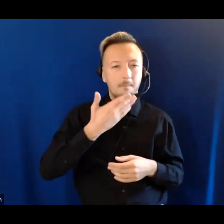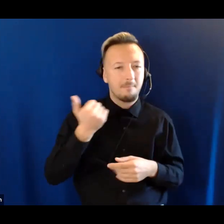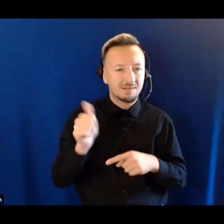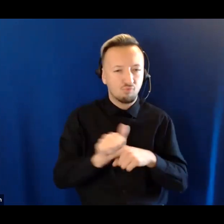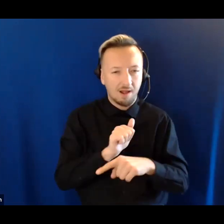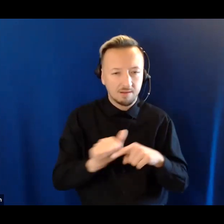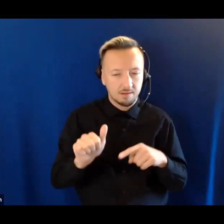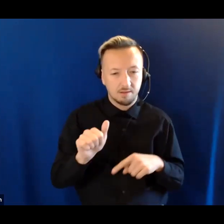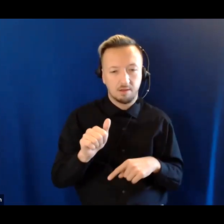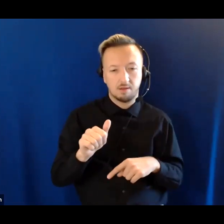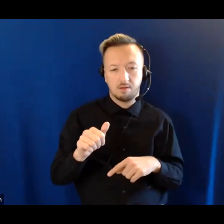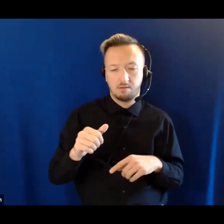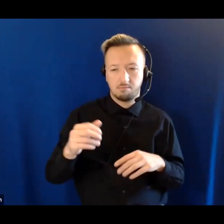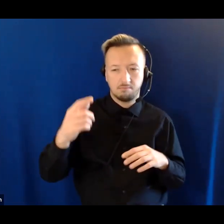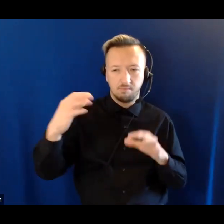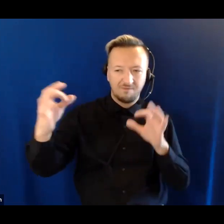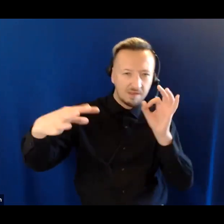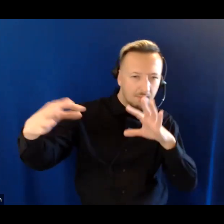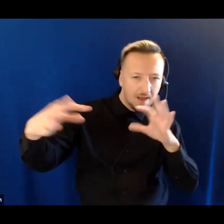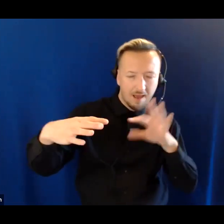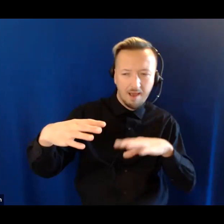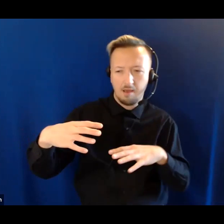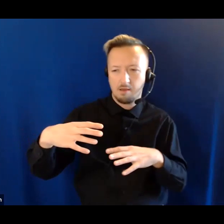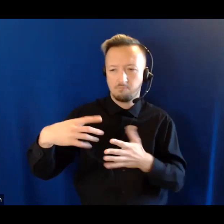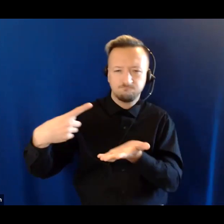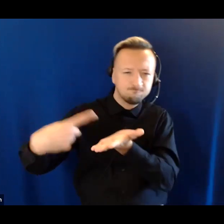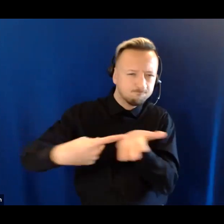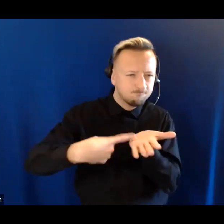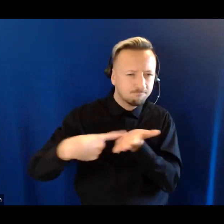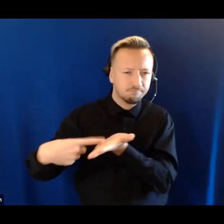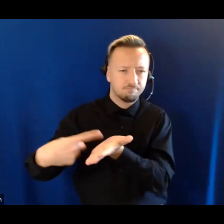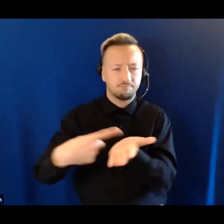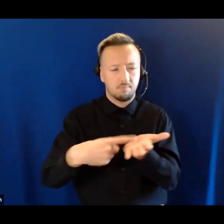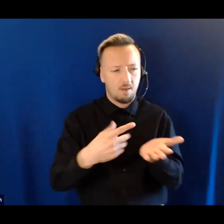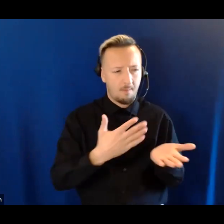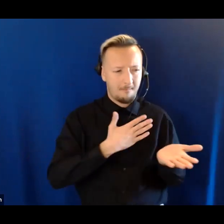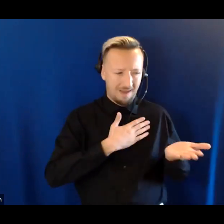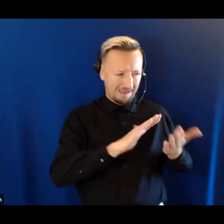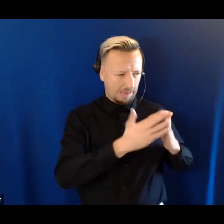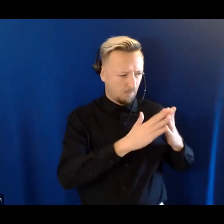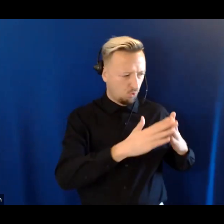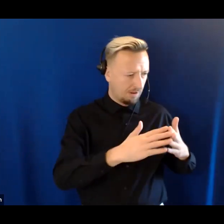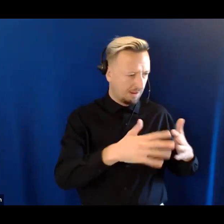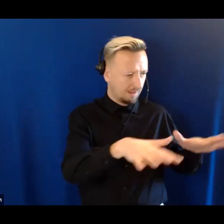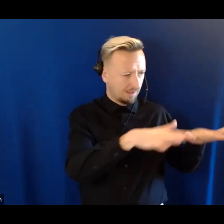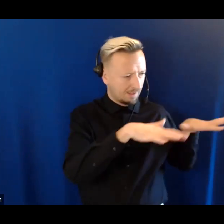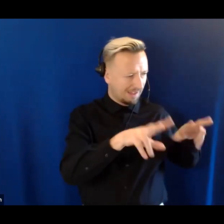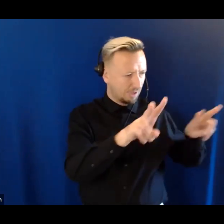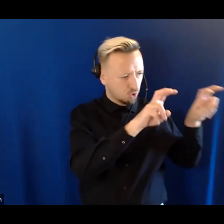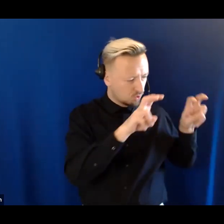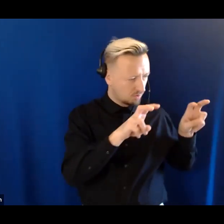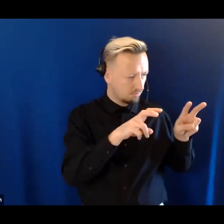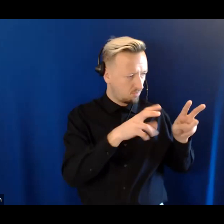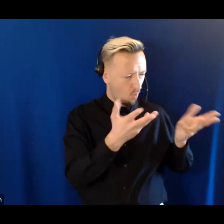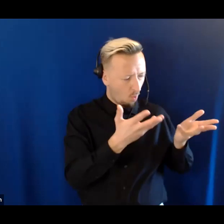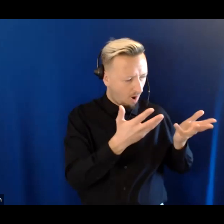and, brainstorming issues that I see in our community and how to address that. And this